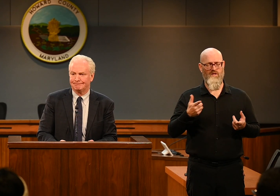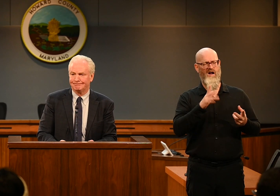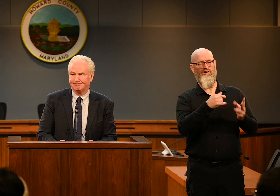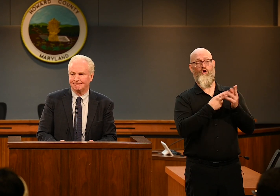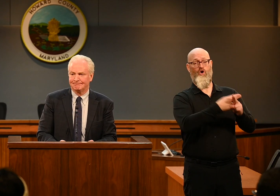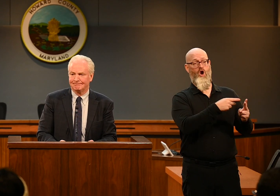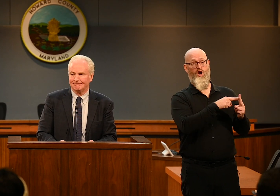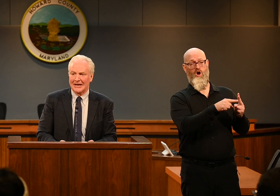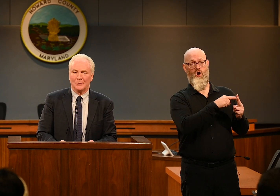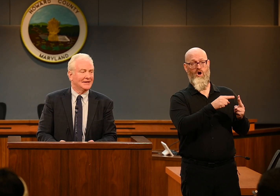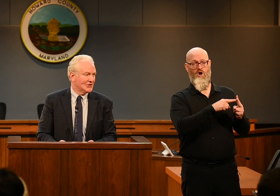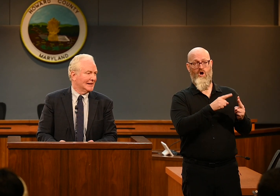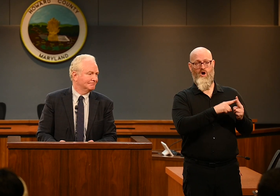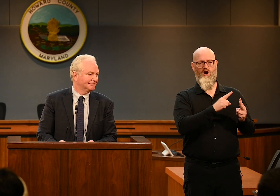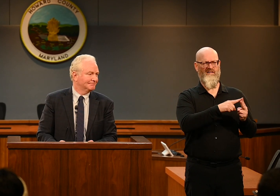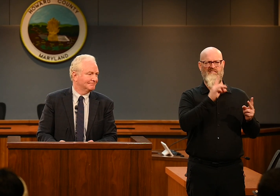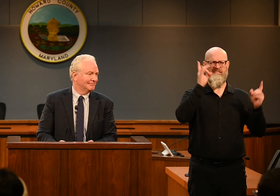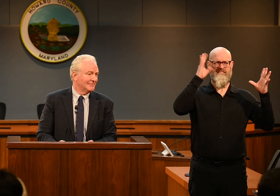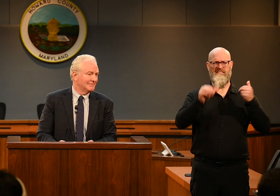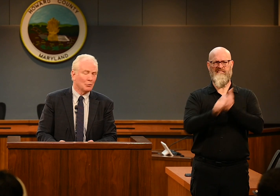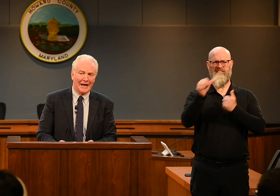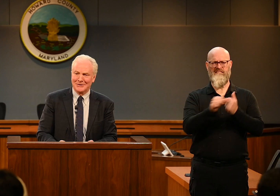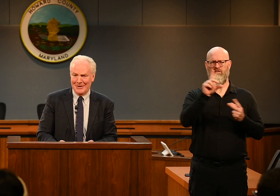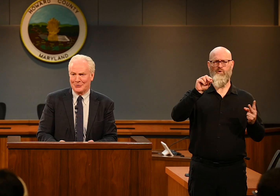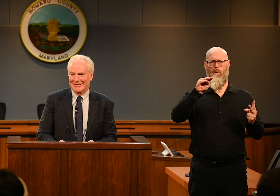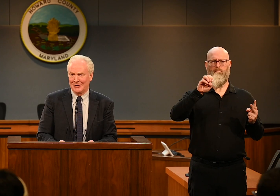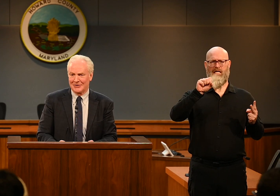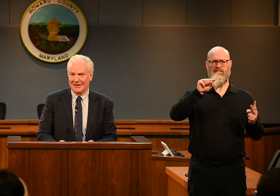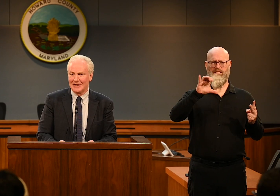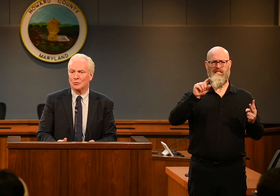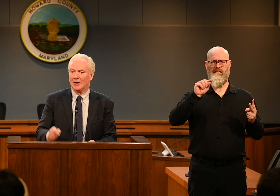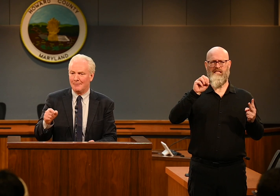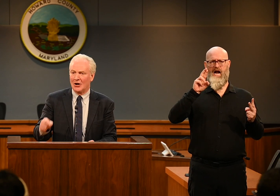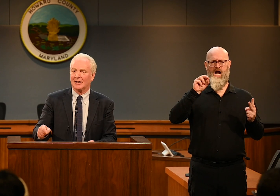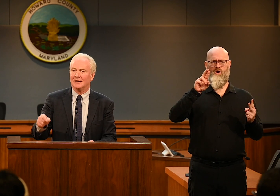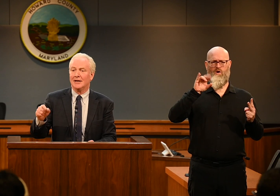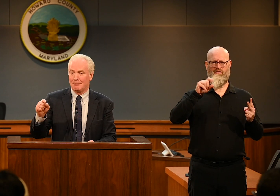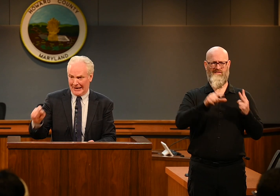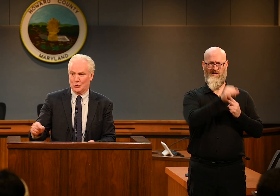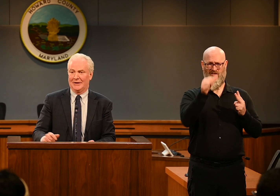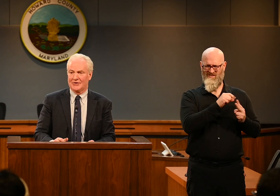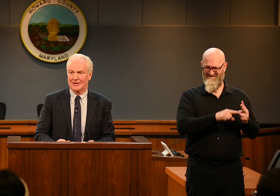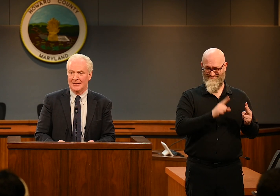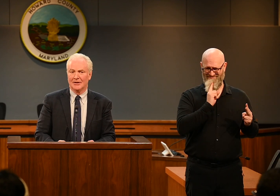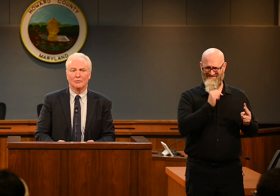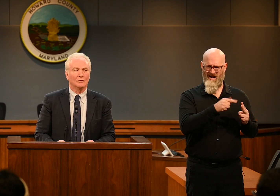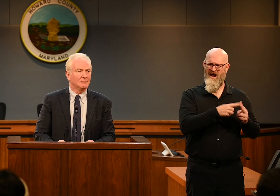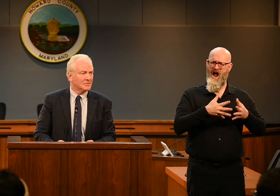terrorists. That's what they said. They were not domestic terrorists. These were American